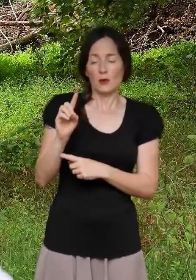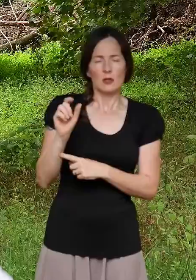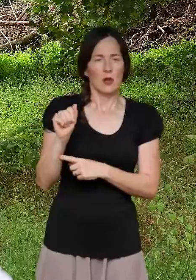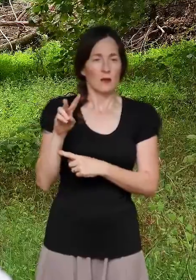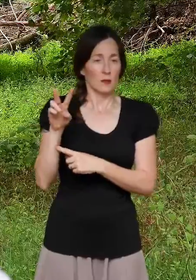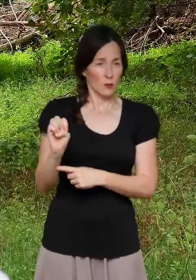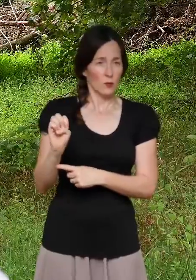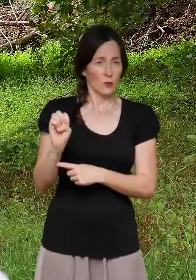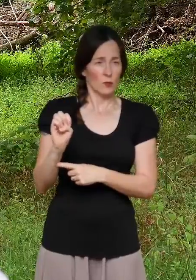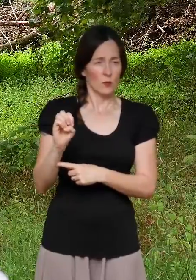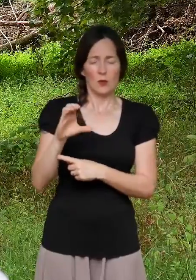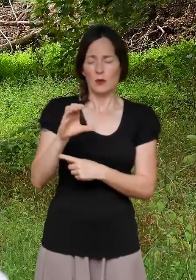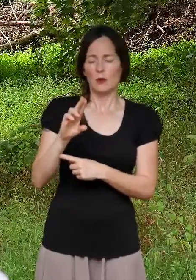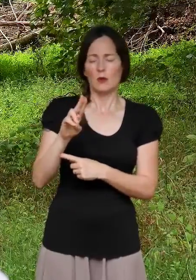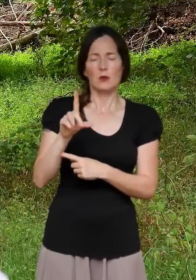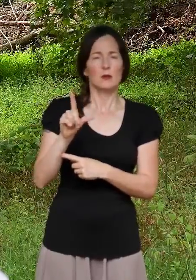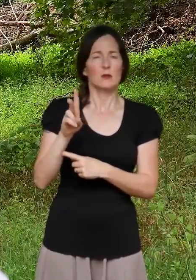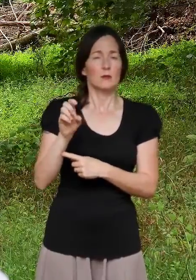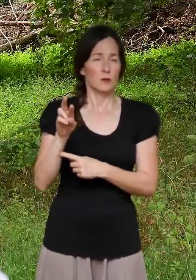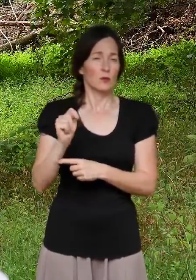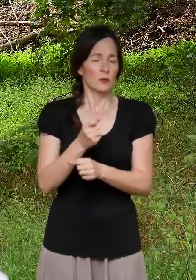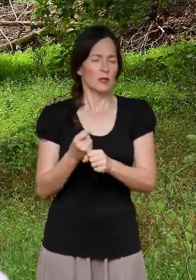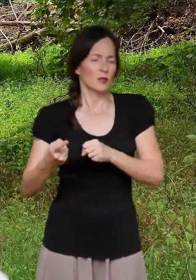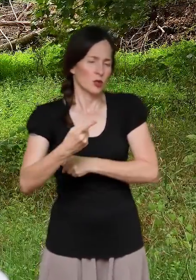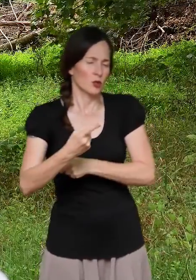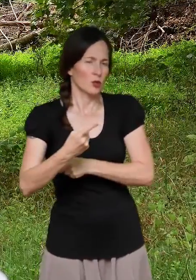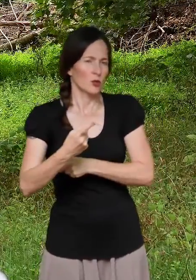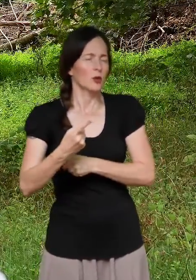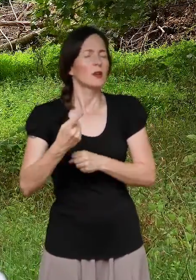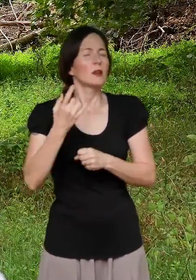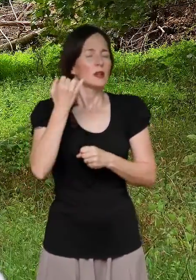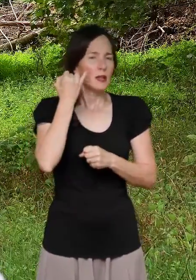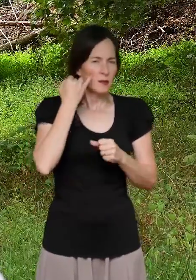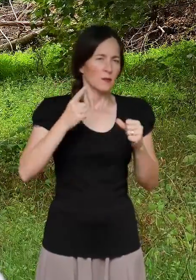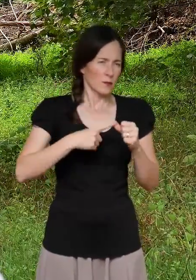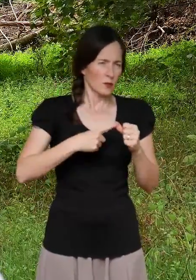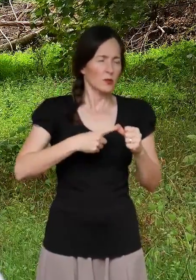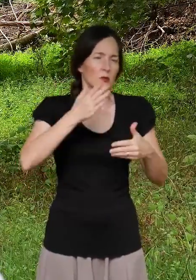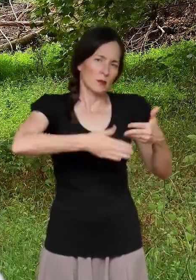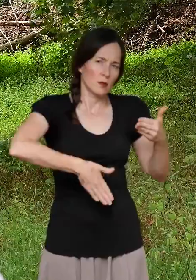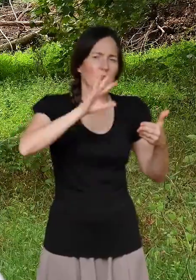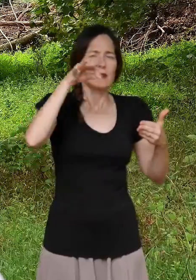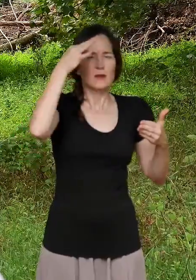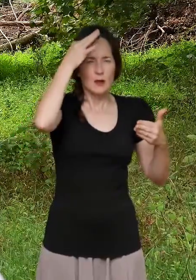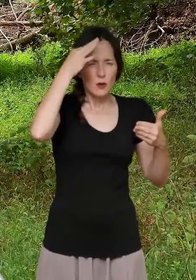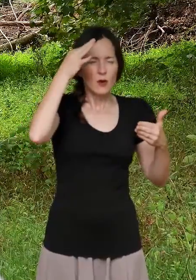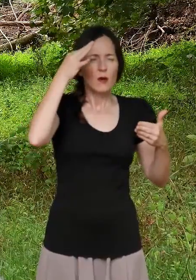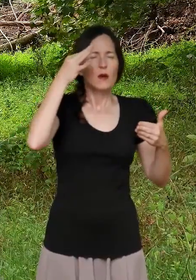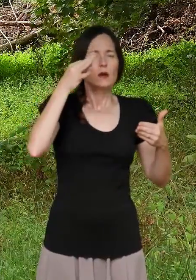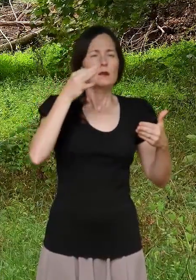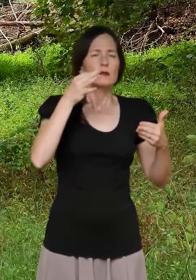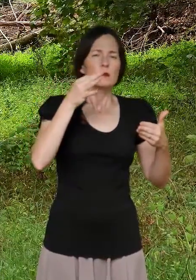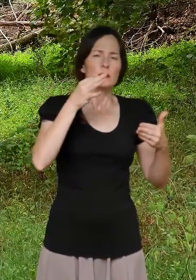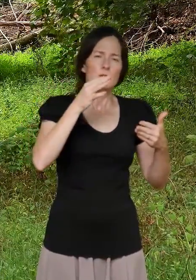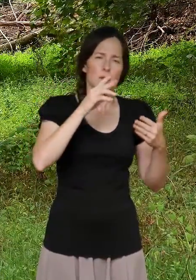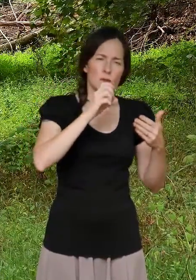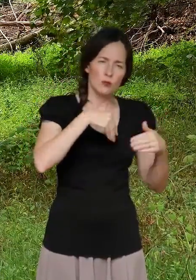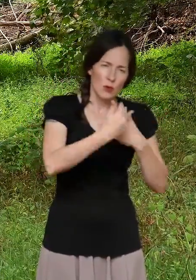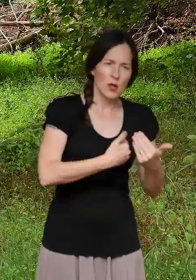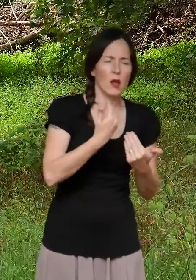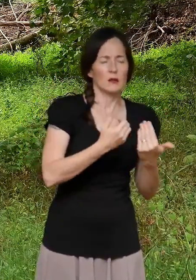flood mitigation facility in Ellicott City, and we expect to break ground on that project early next year.